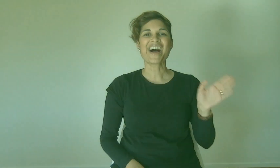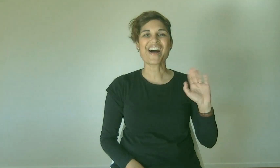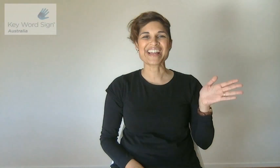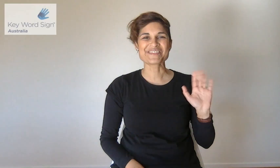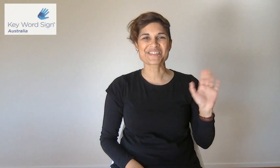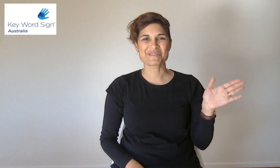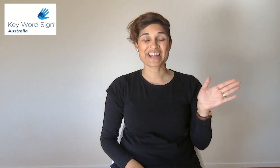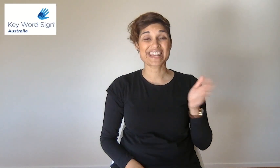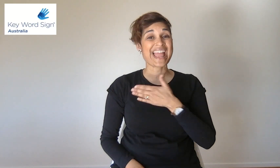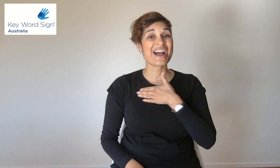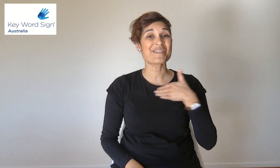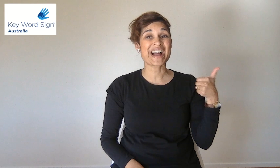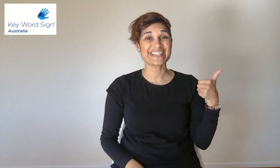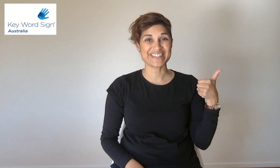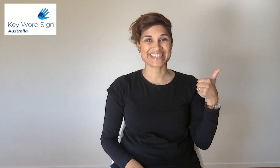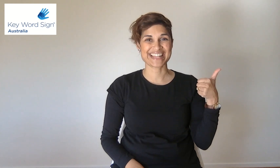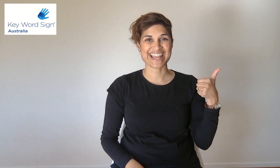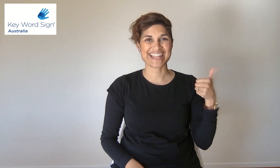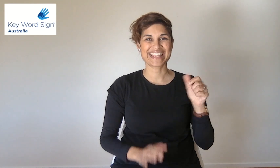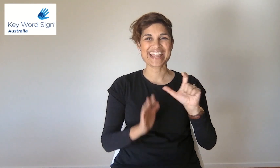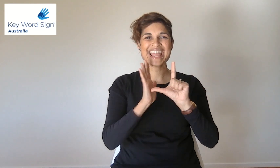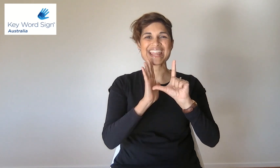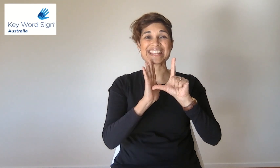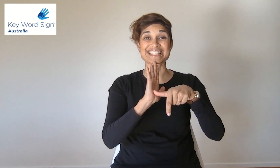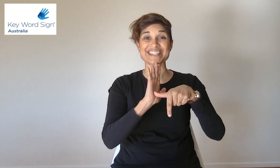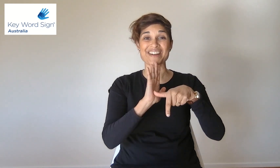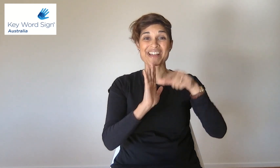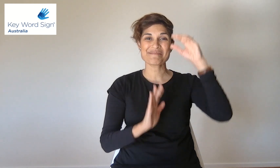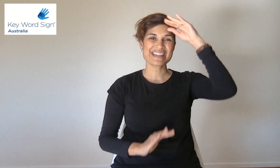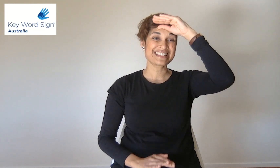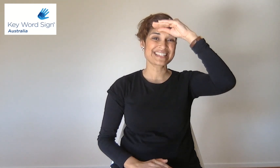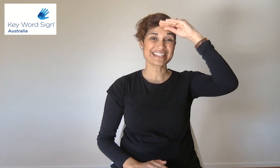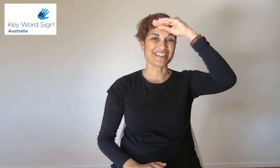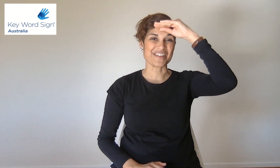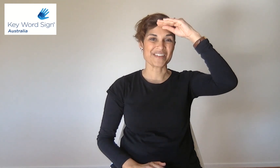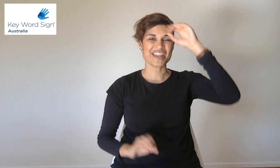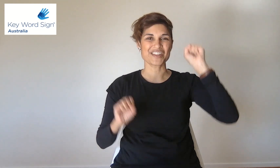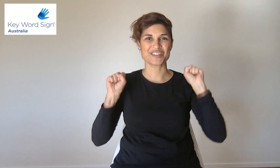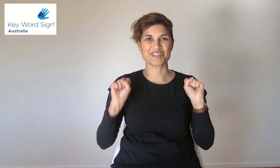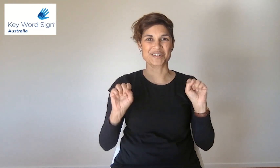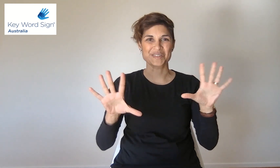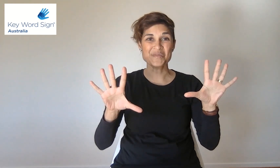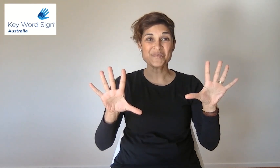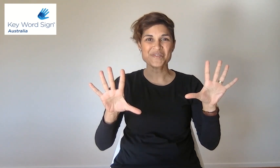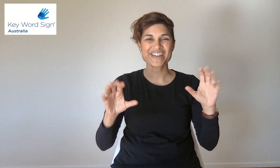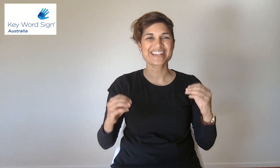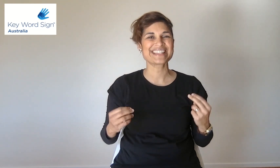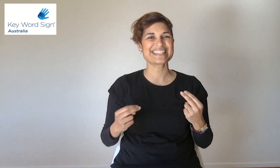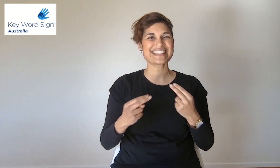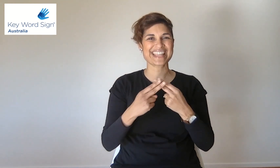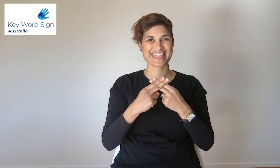Hi everyone, how are you today? It's time to learn de gloomp together.